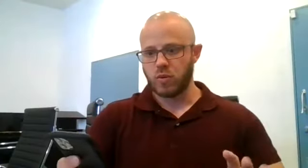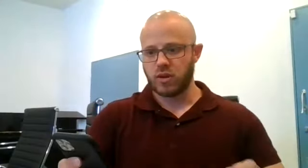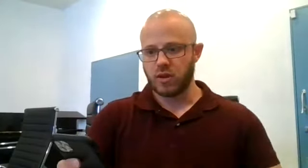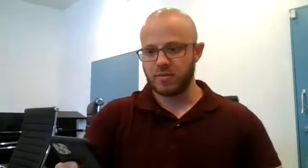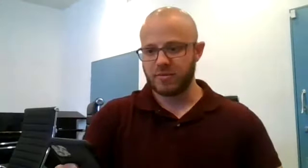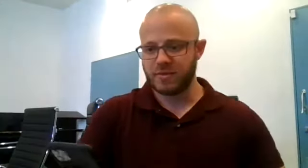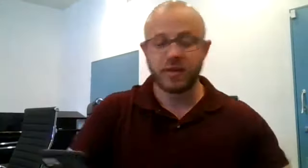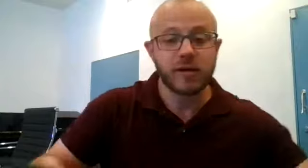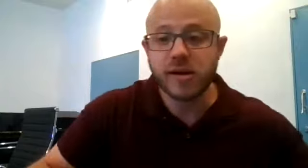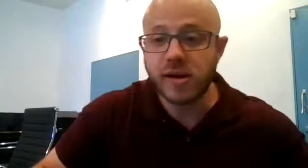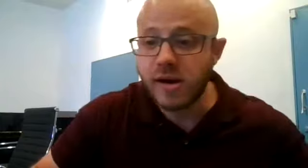Whoa.